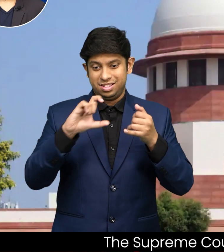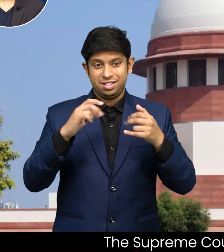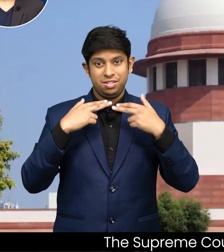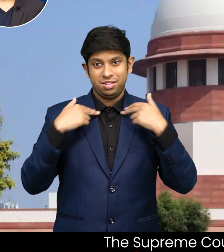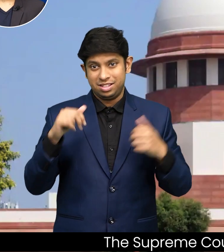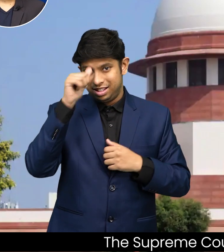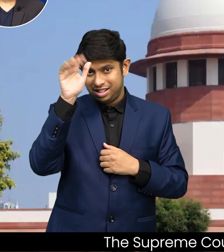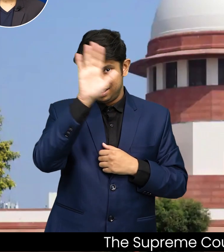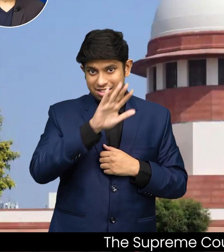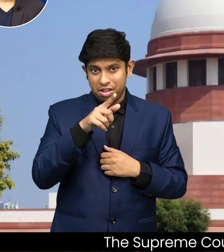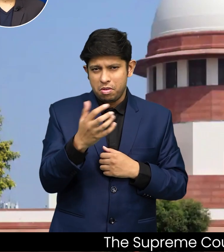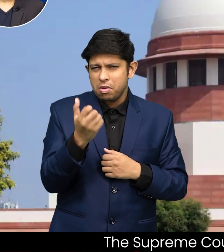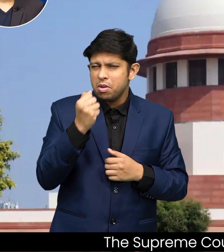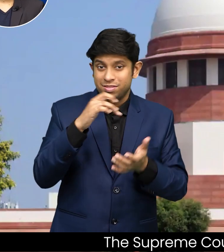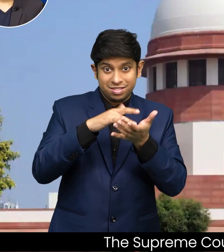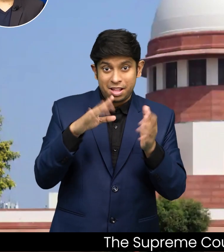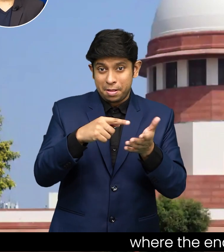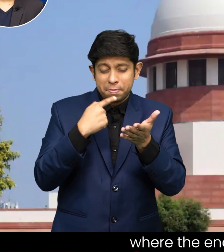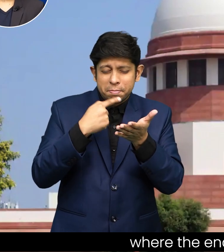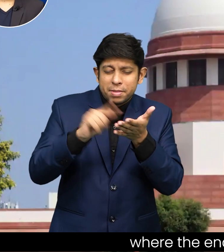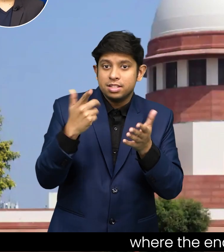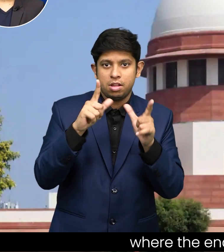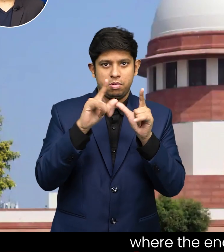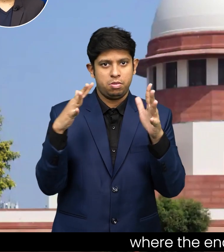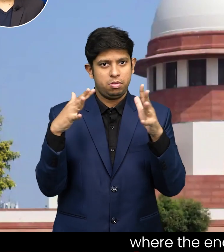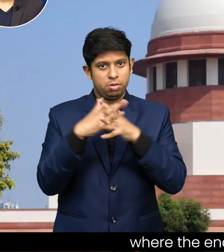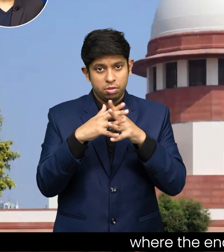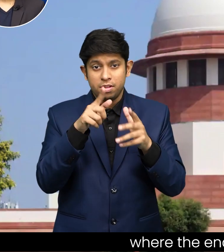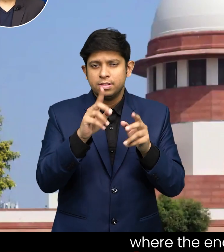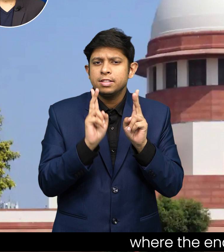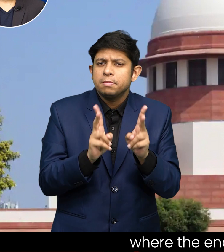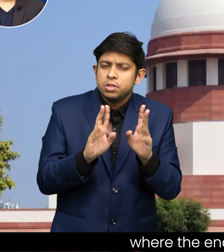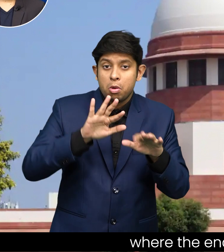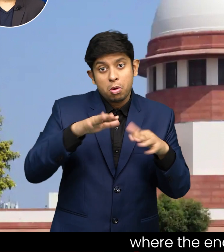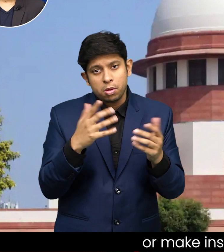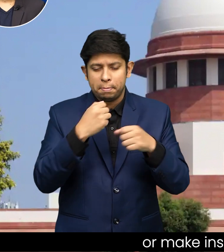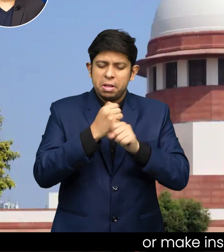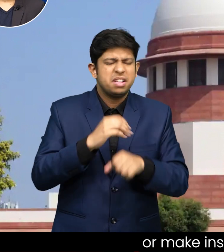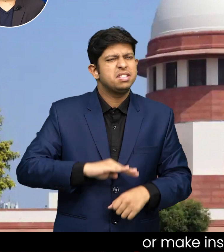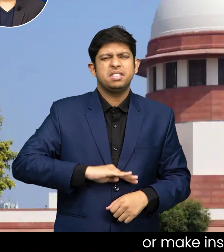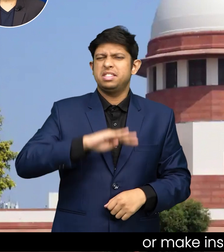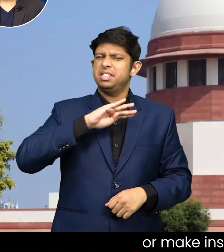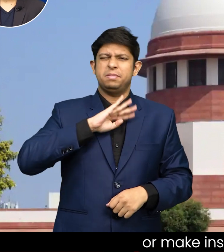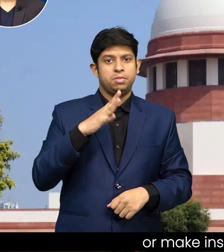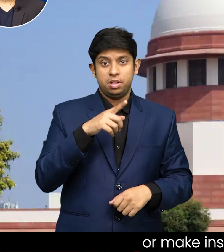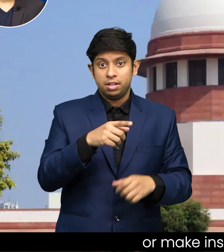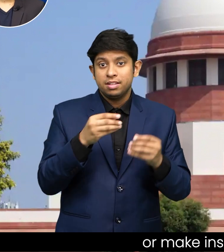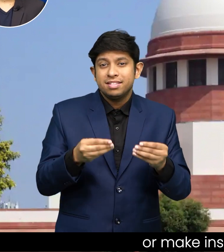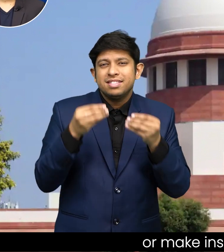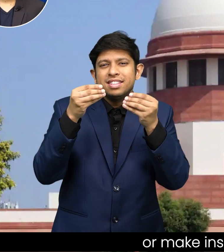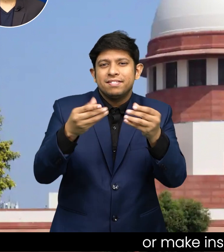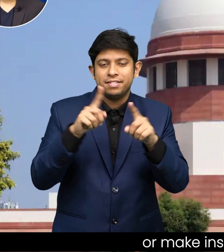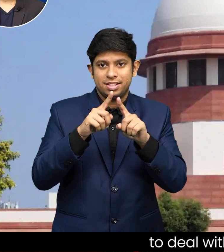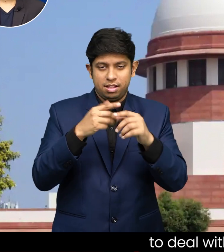The Supreme Court of India has held that where the enacted laws are silent or make